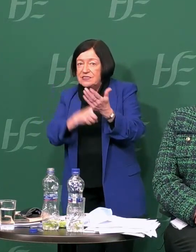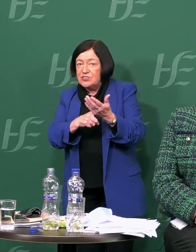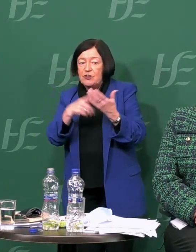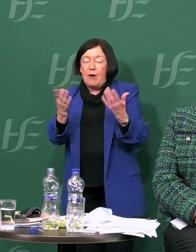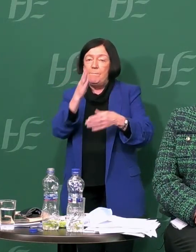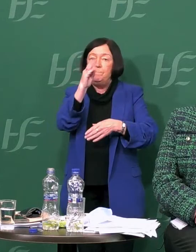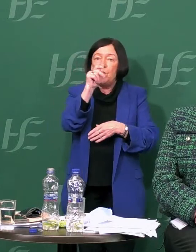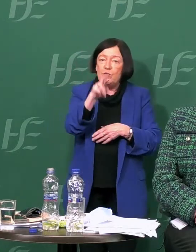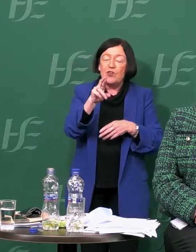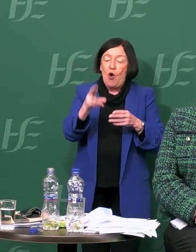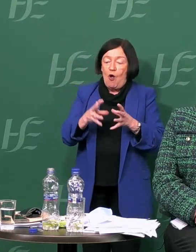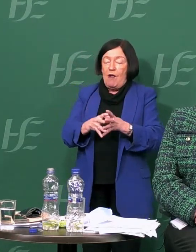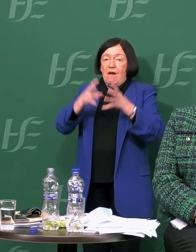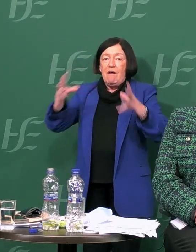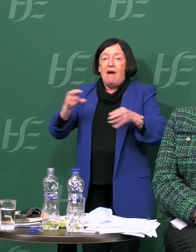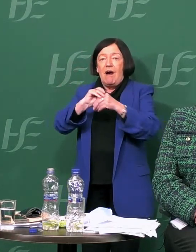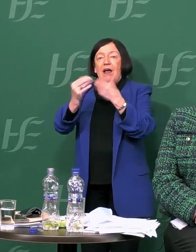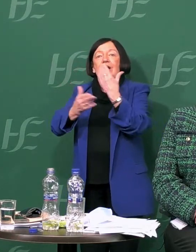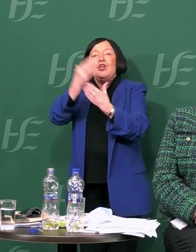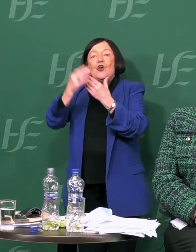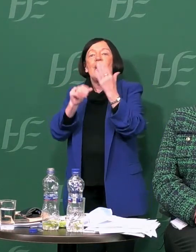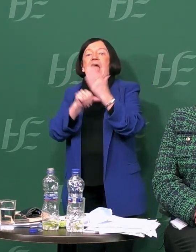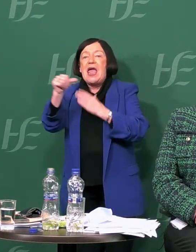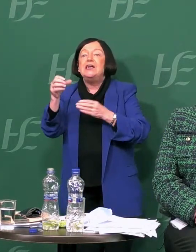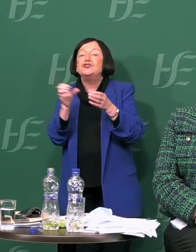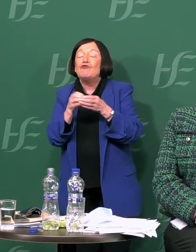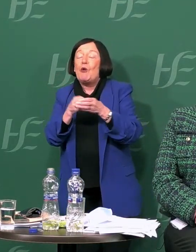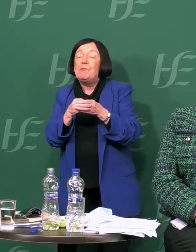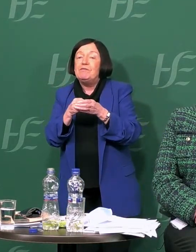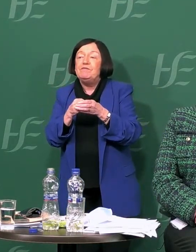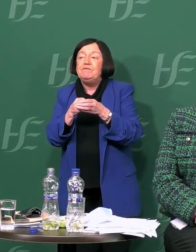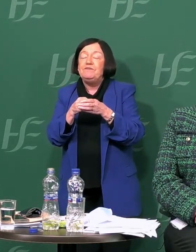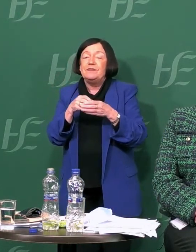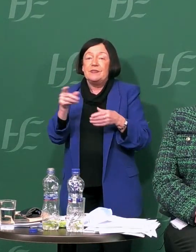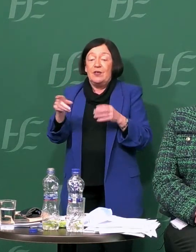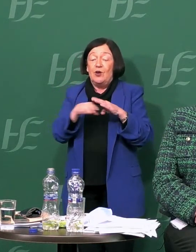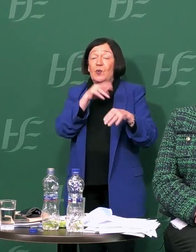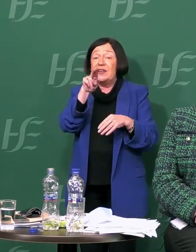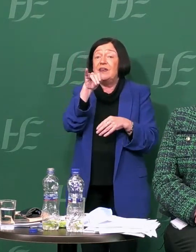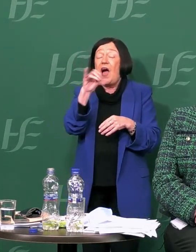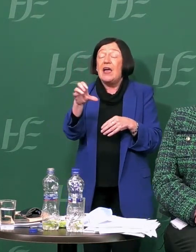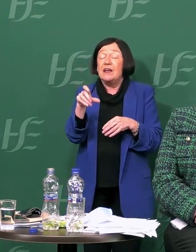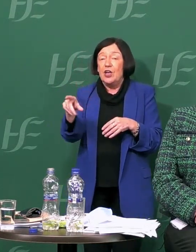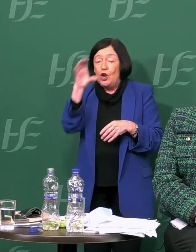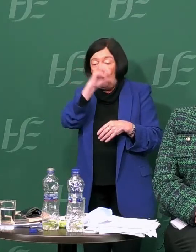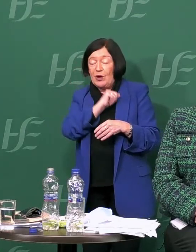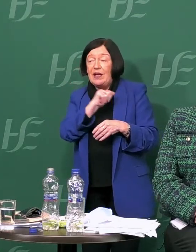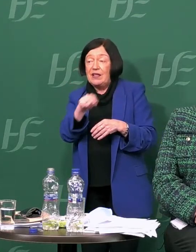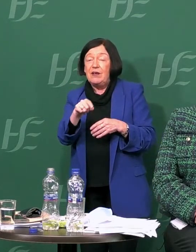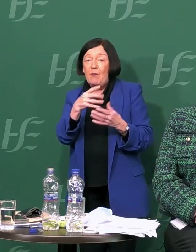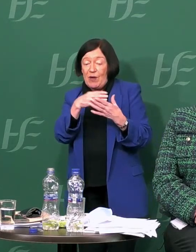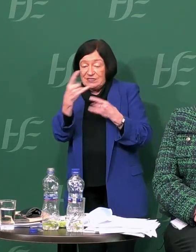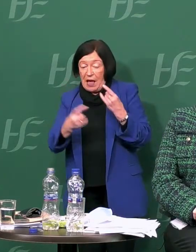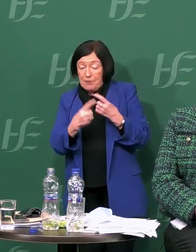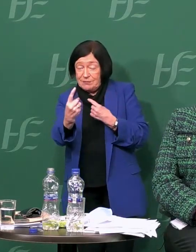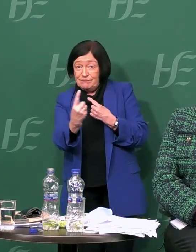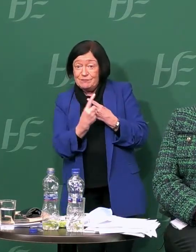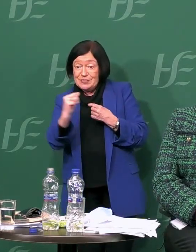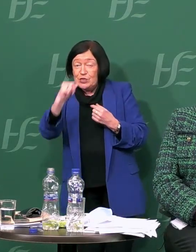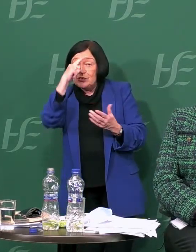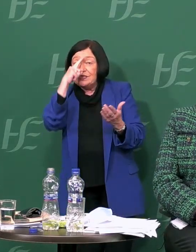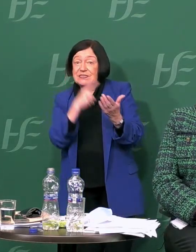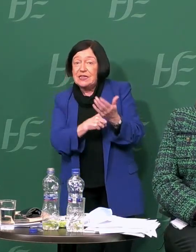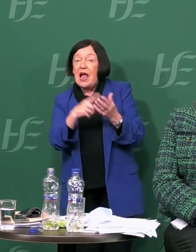or acceleration into younger age groups. So again, we would work very closely with NIAC, looking at any kind of pipeline of decisions